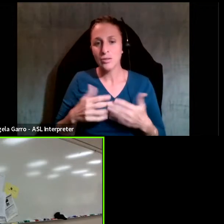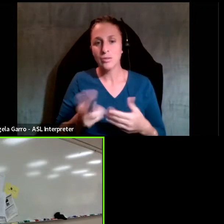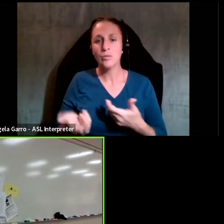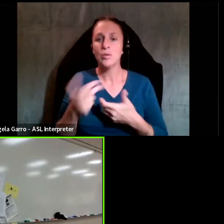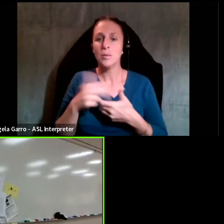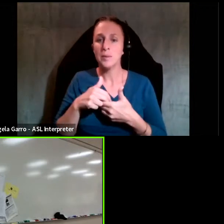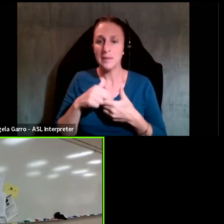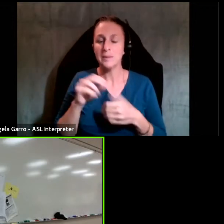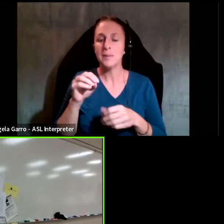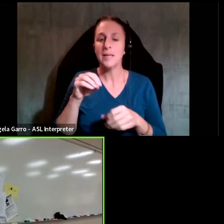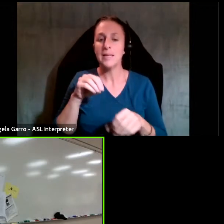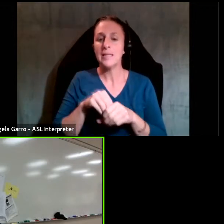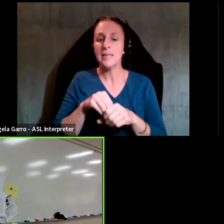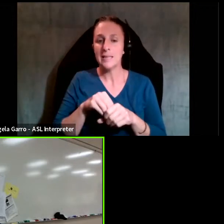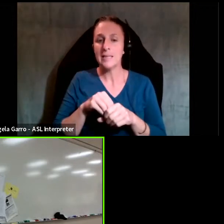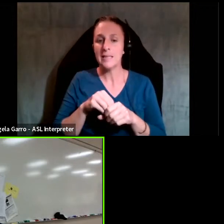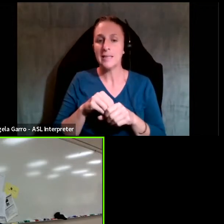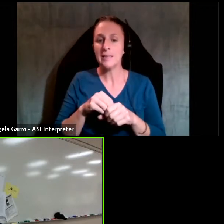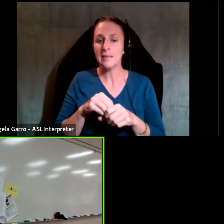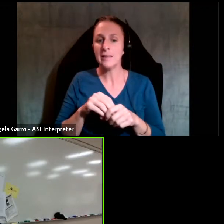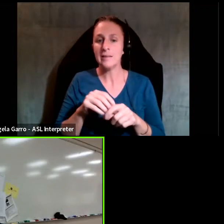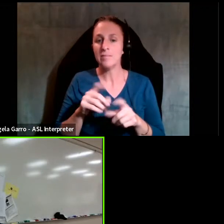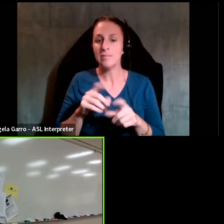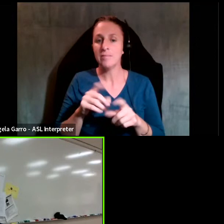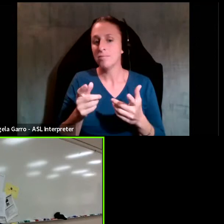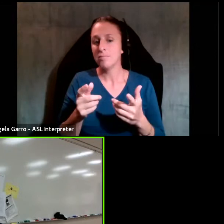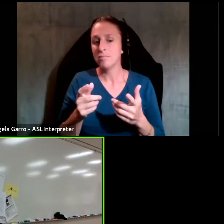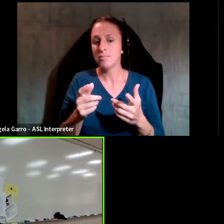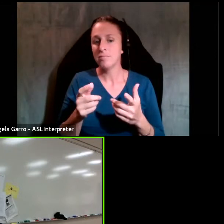participate in the exercise of